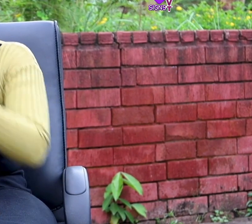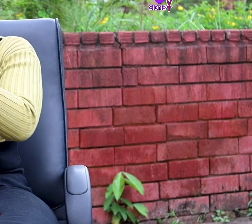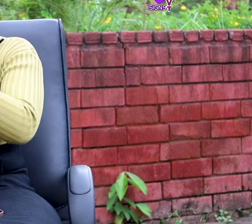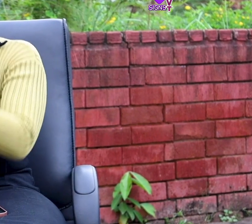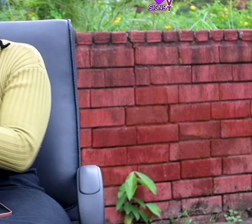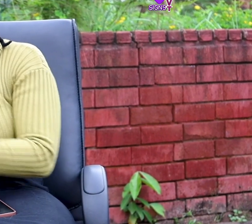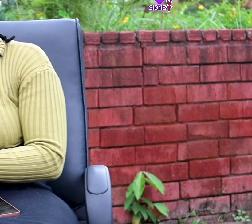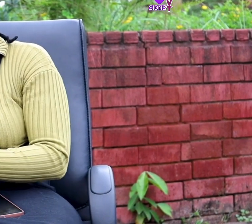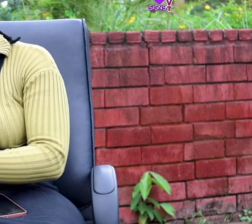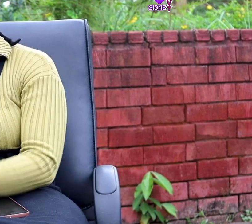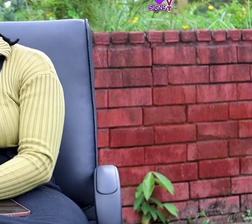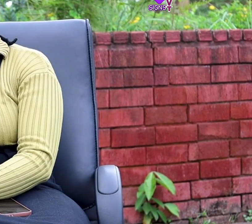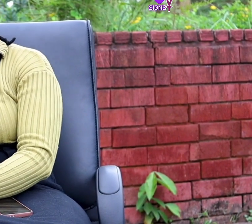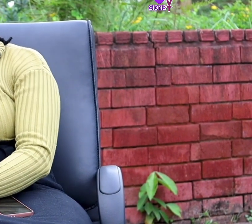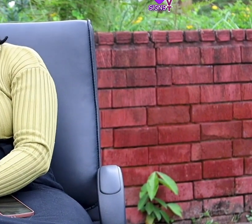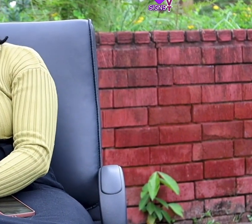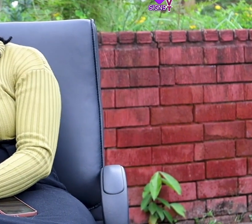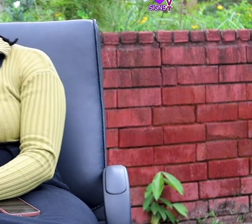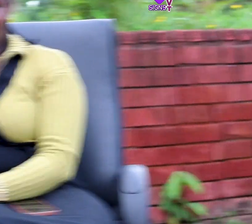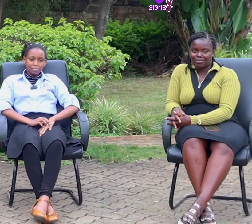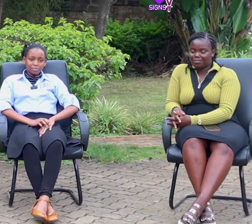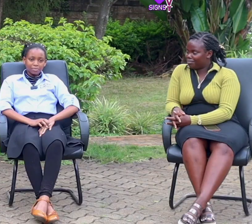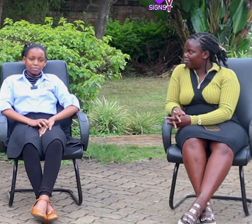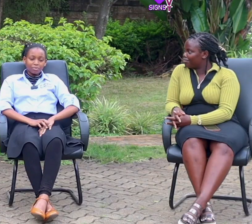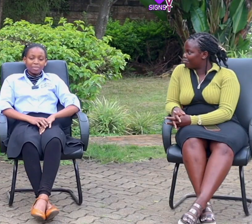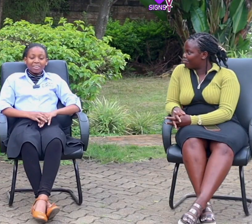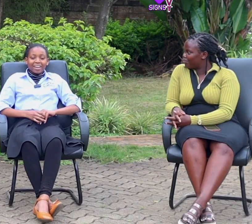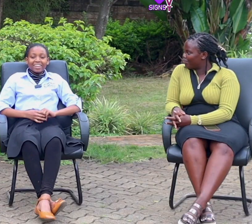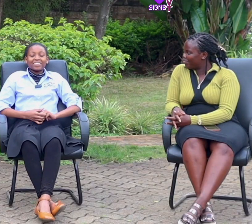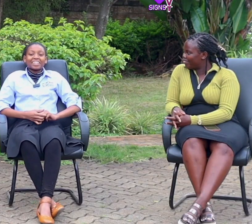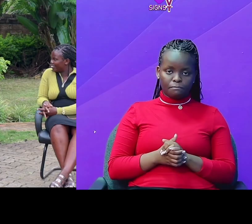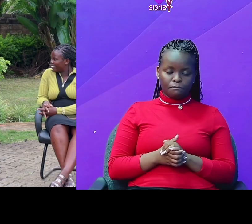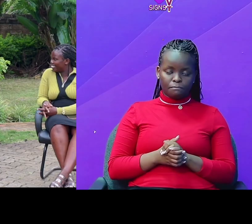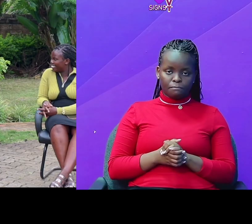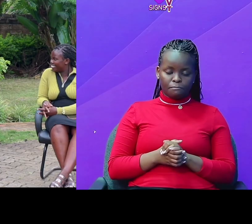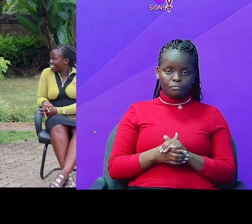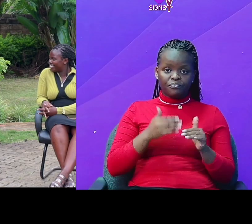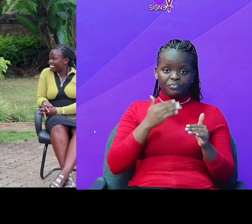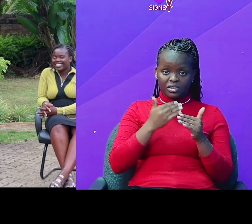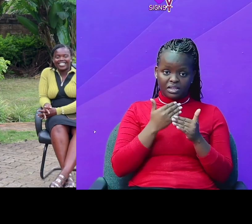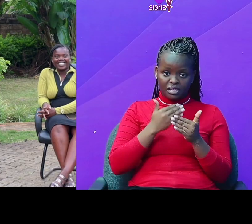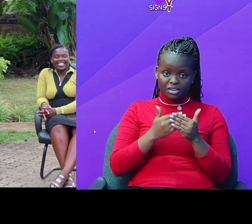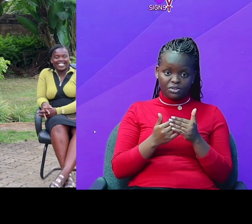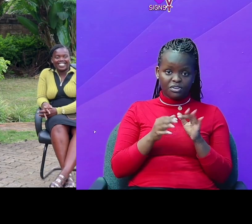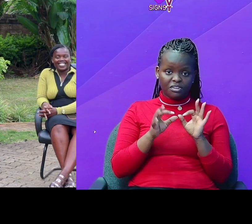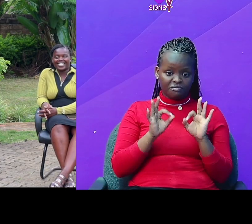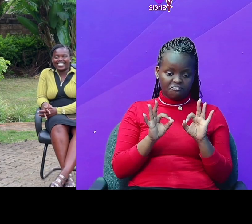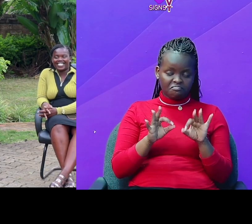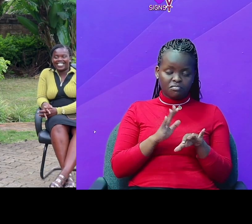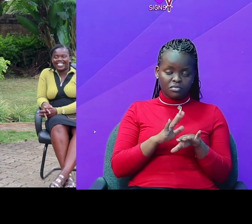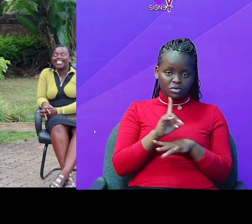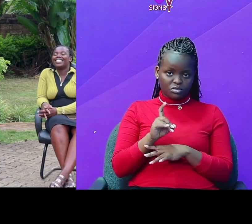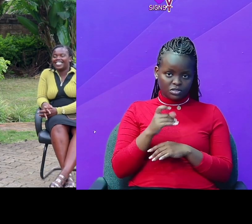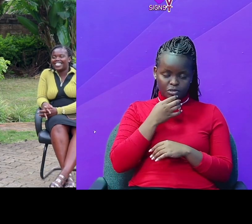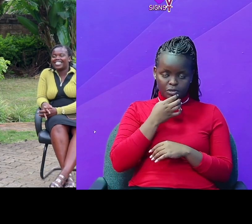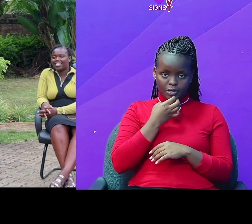do better, and what are the future plans do you have for your life? Thank you, that's a fantastic question. So